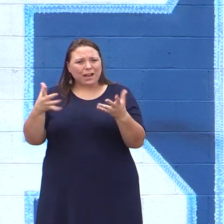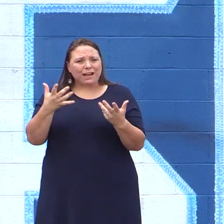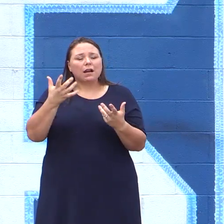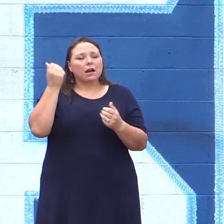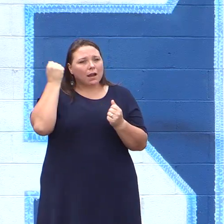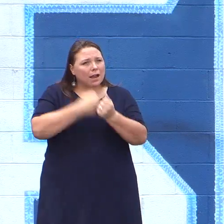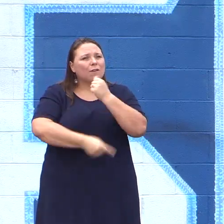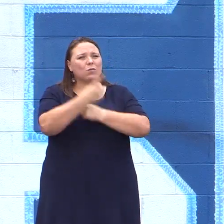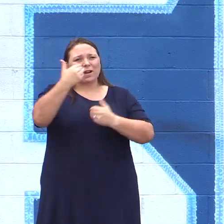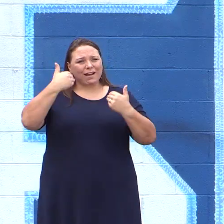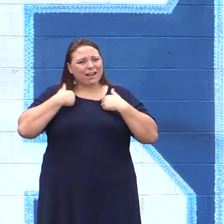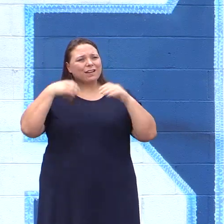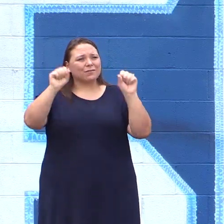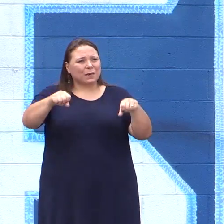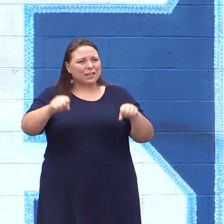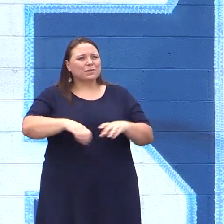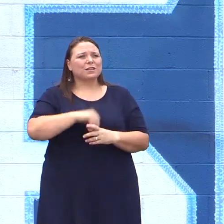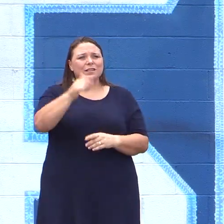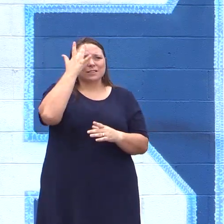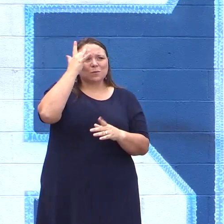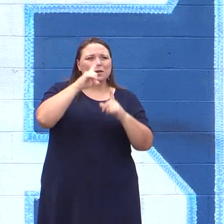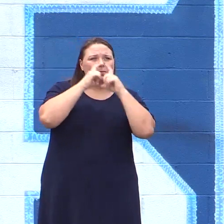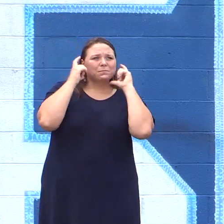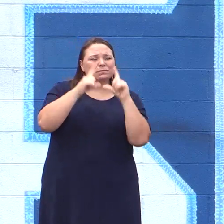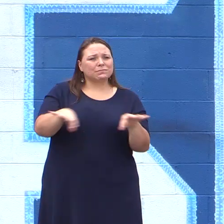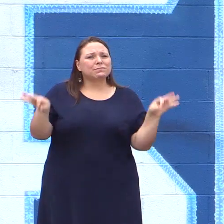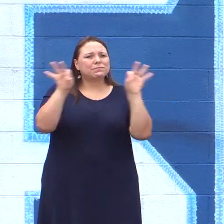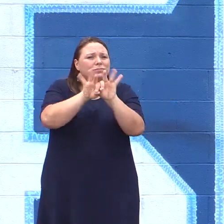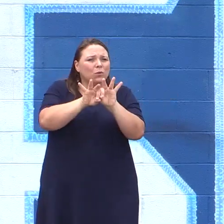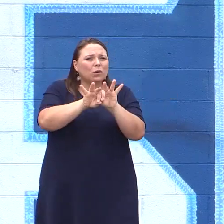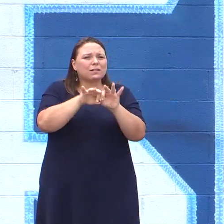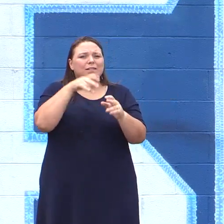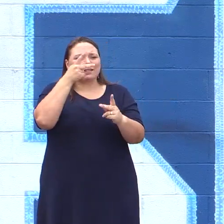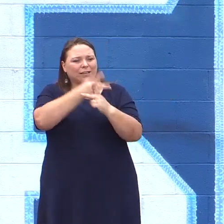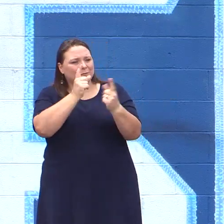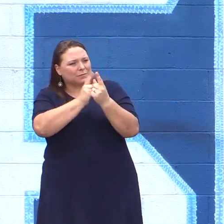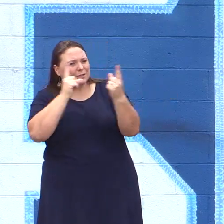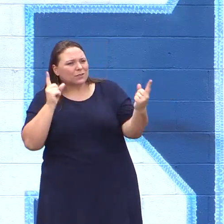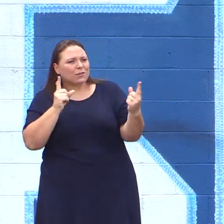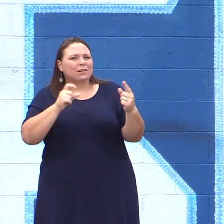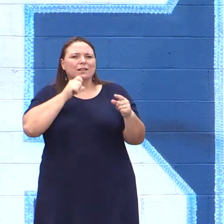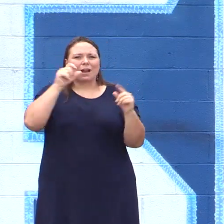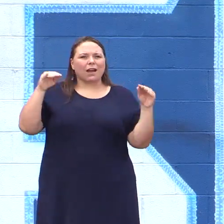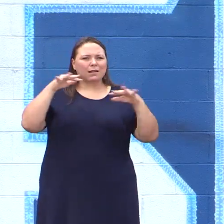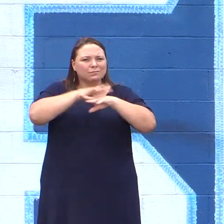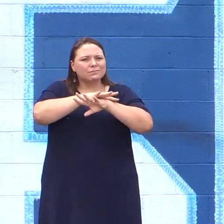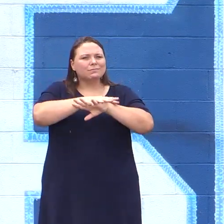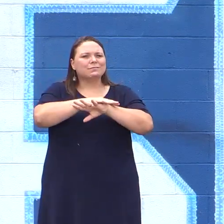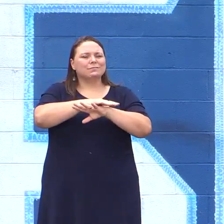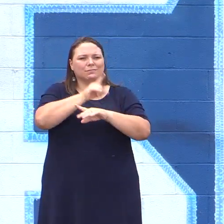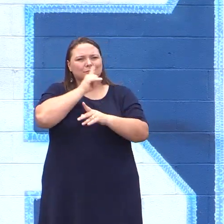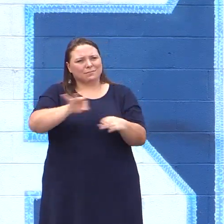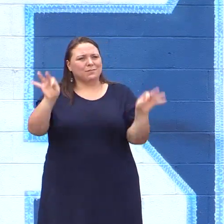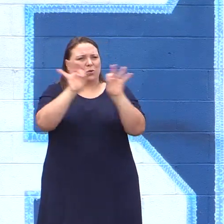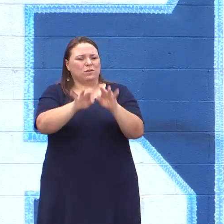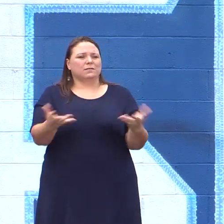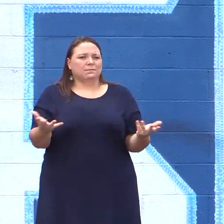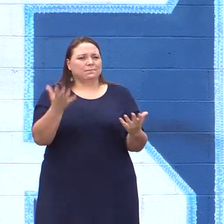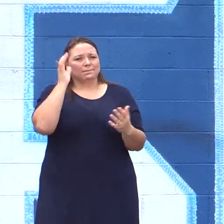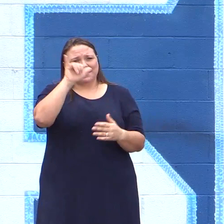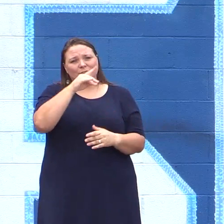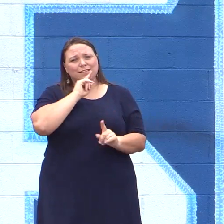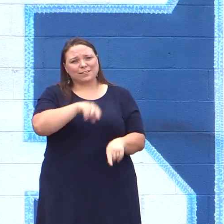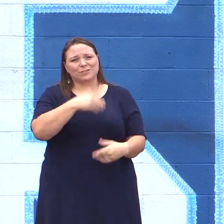Right? You have to say it. So that's why wearing a mask, as much as possible social distancing and not cross-contaminating is critical. So there we